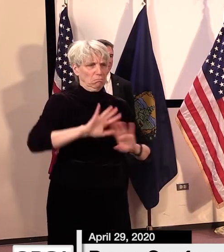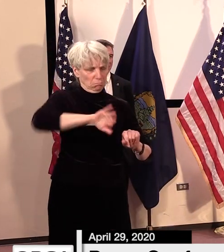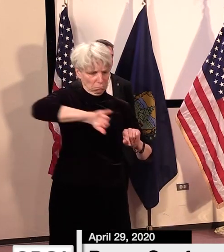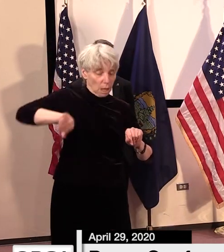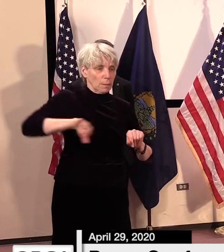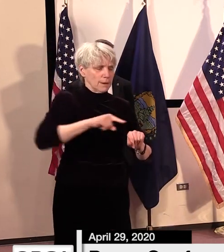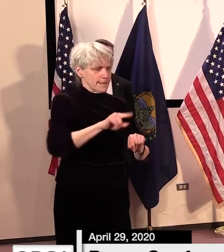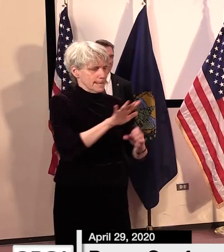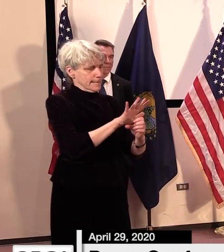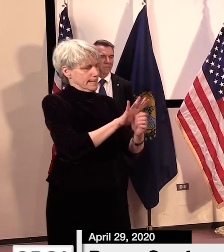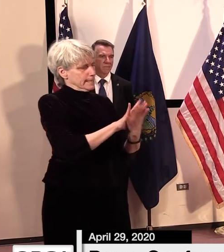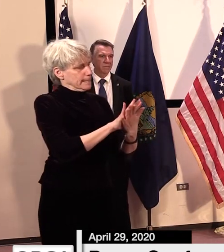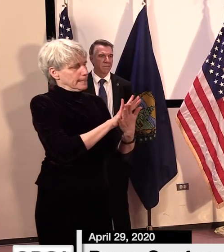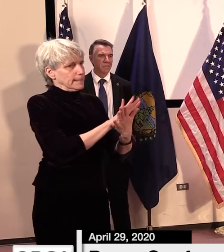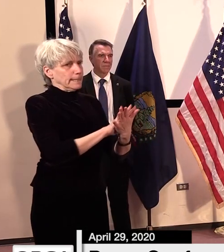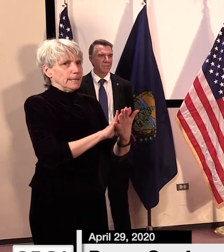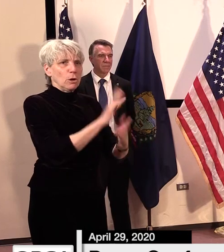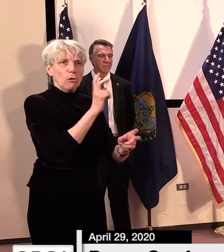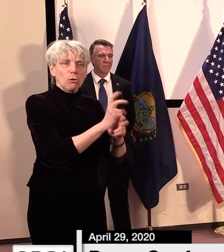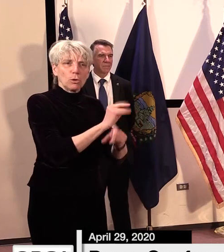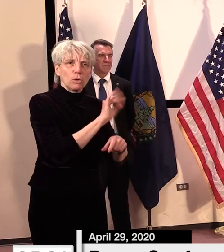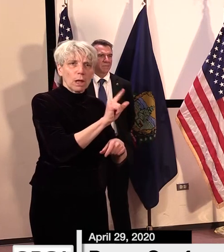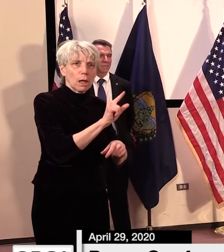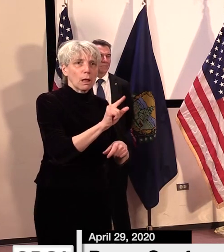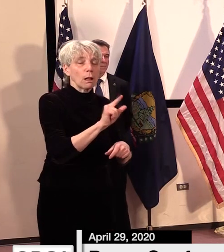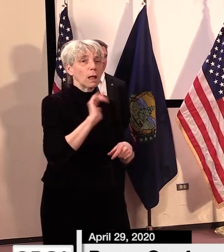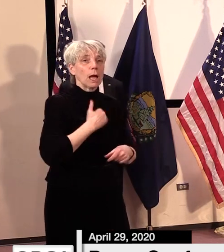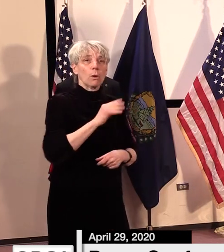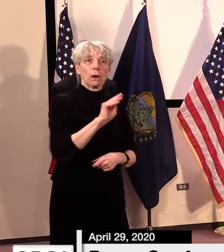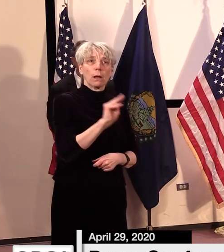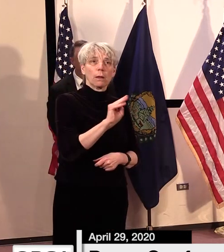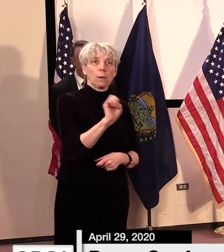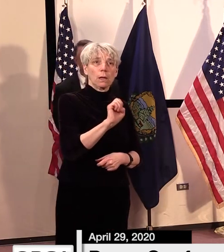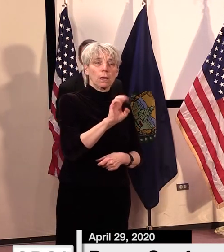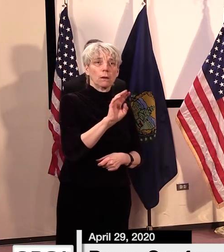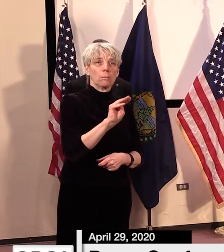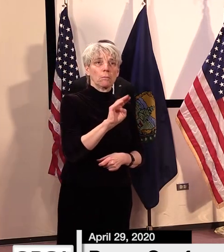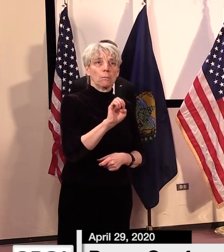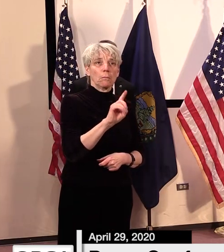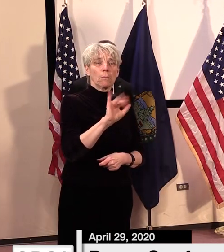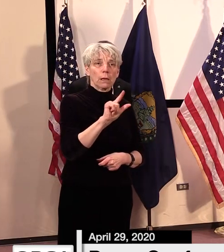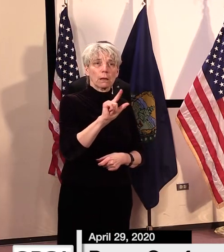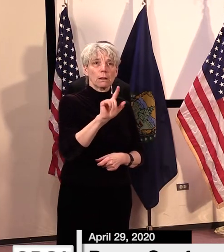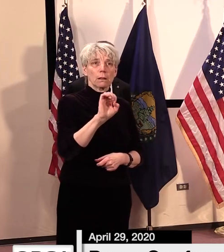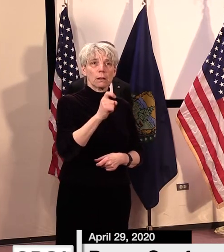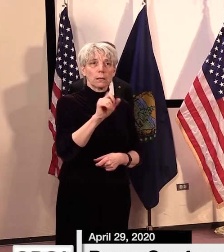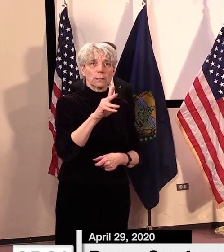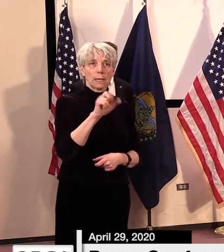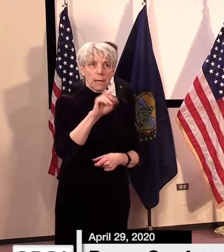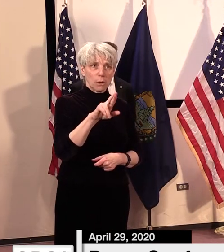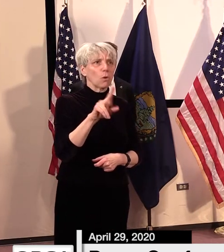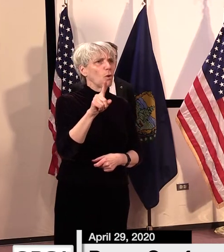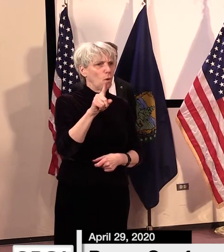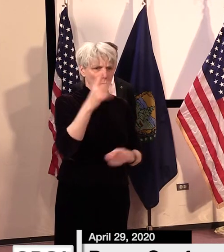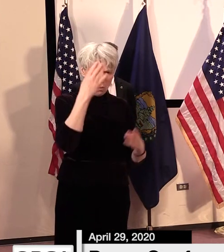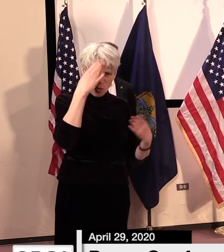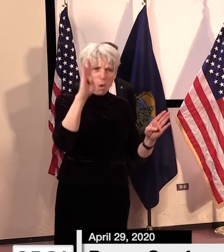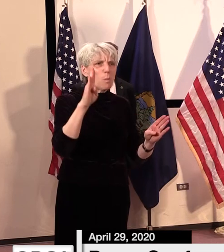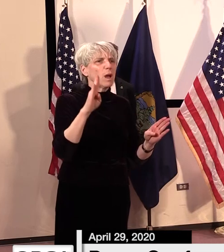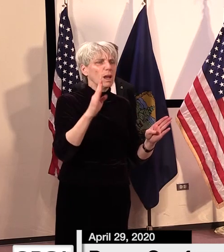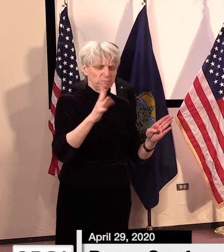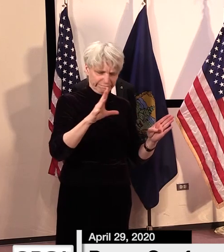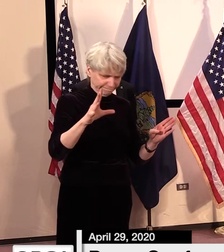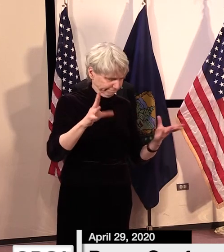obvious, the medical examiner has been quite liberal, I would say, in making sure that postmortem COVID testing is